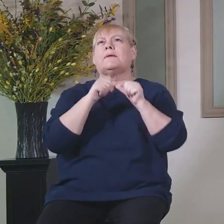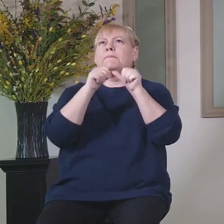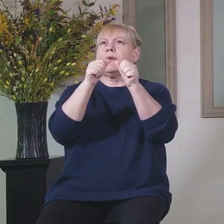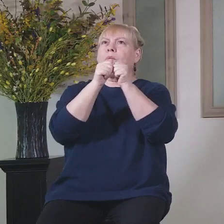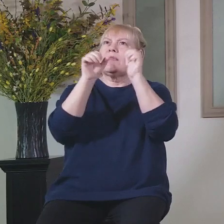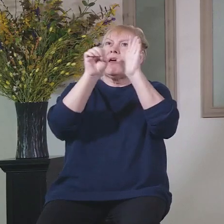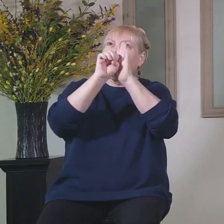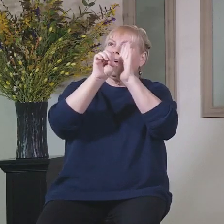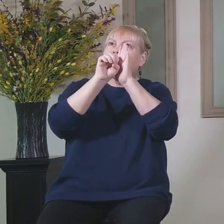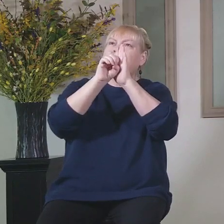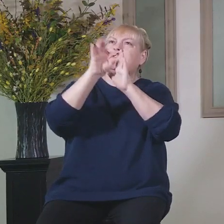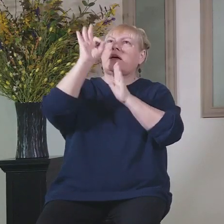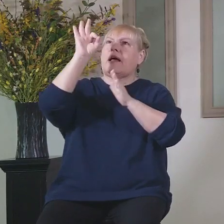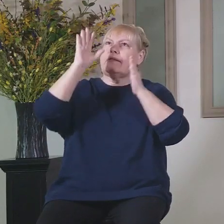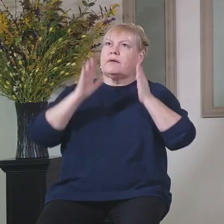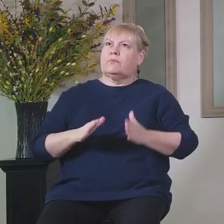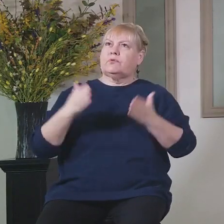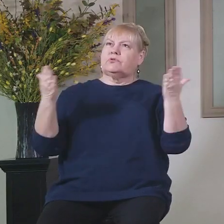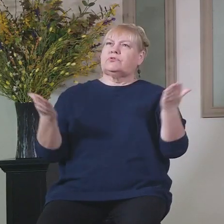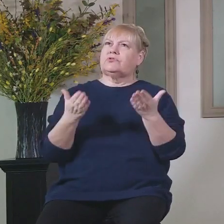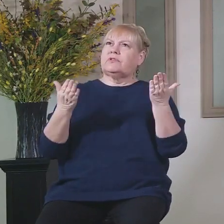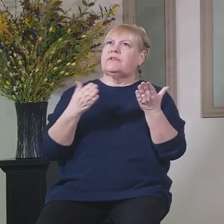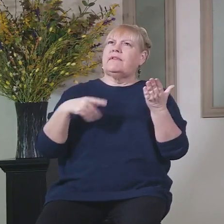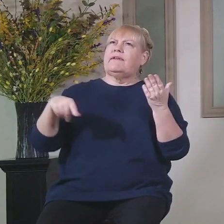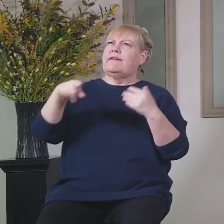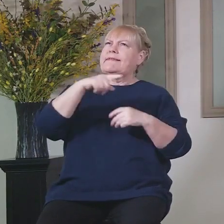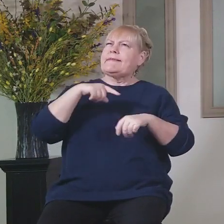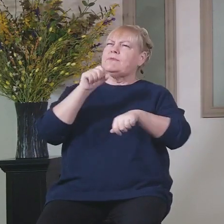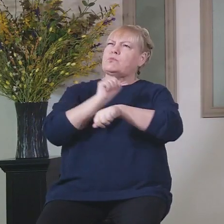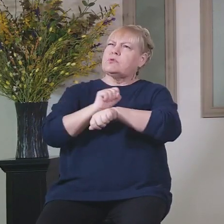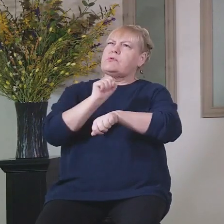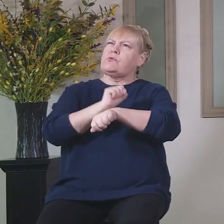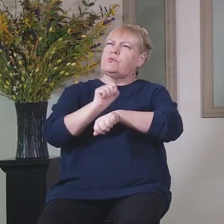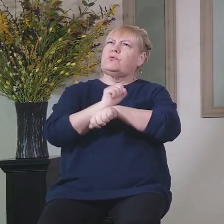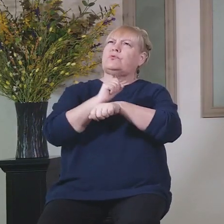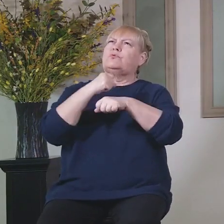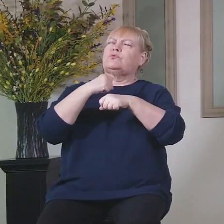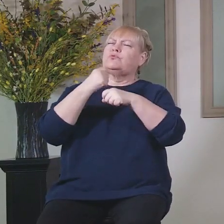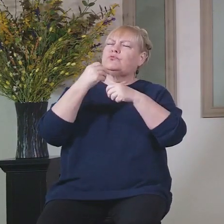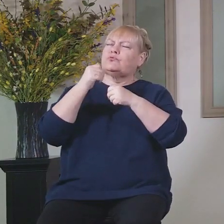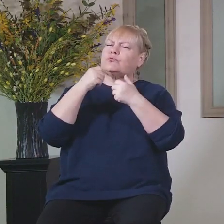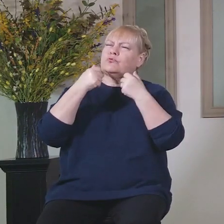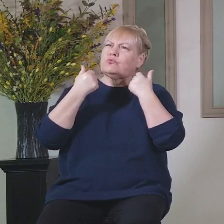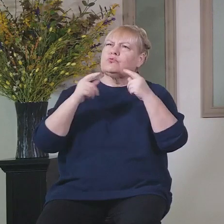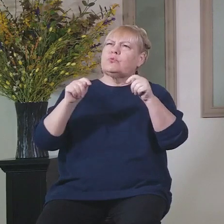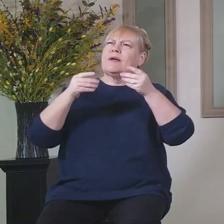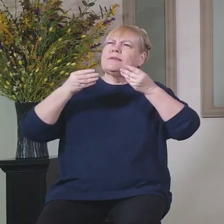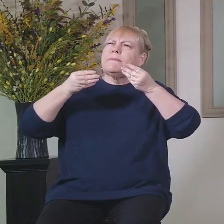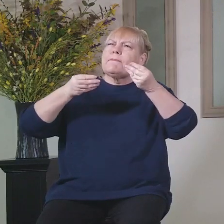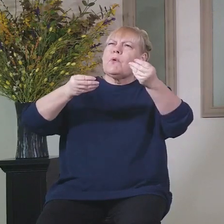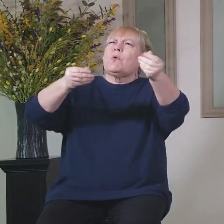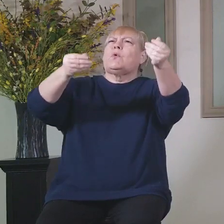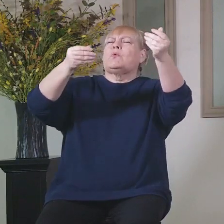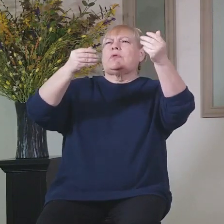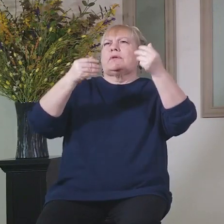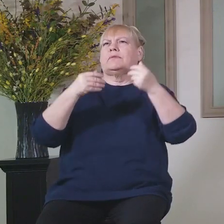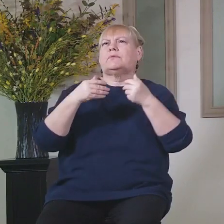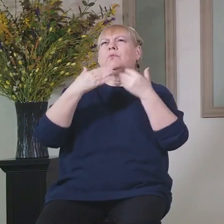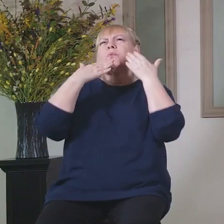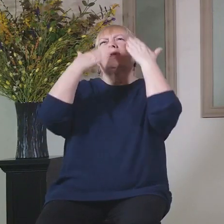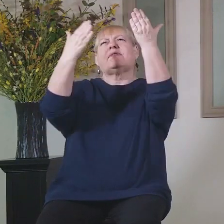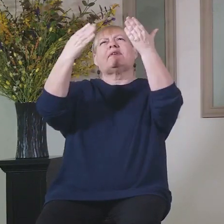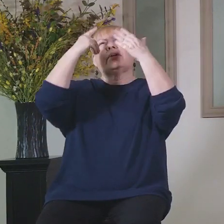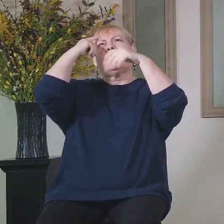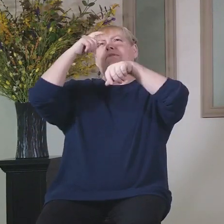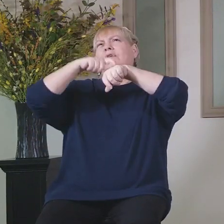elders and the preachers here as they're trying to make everything work smoother and smoother as we go along. We thank you